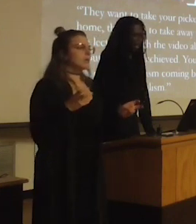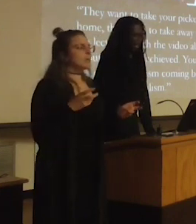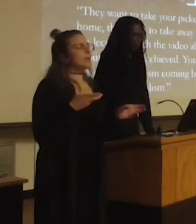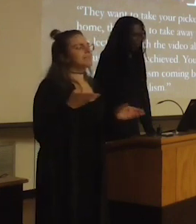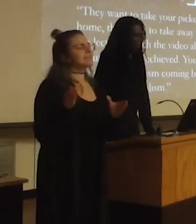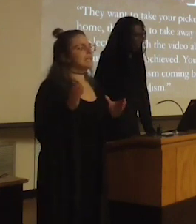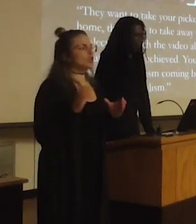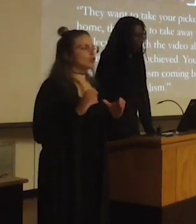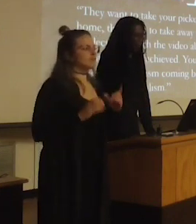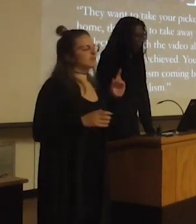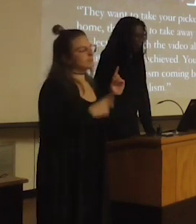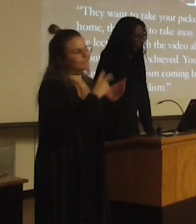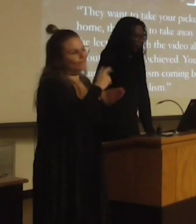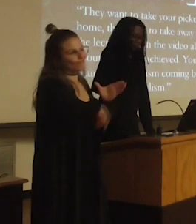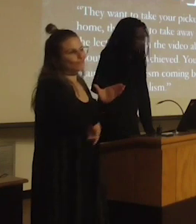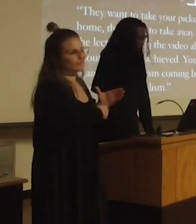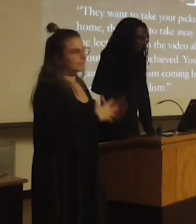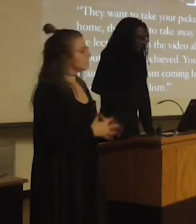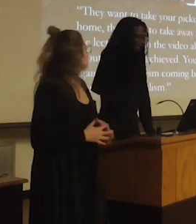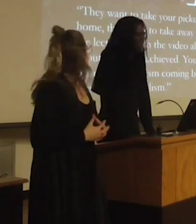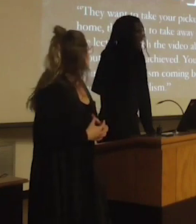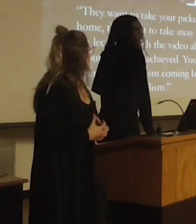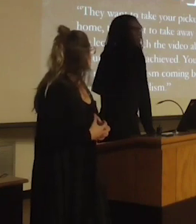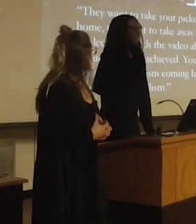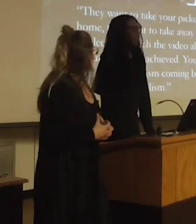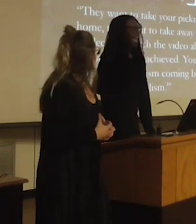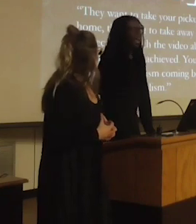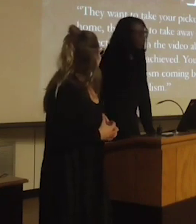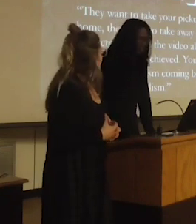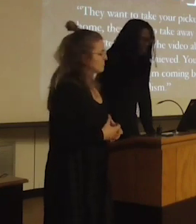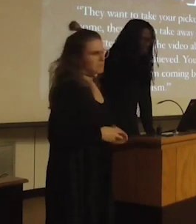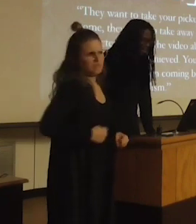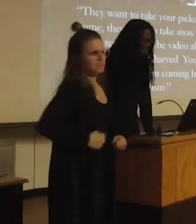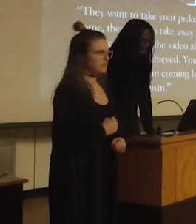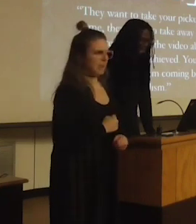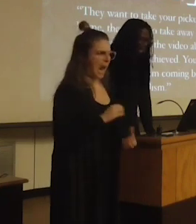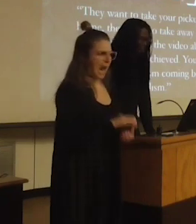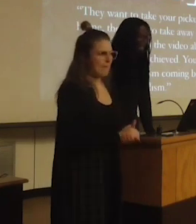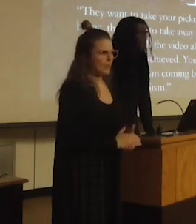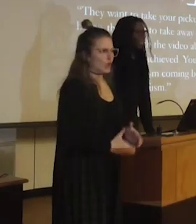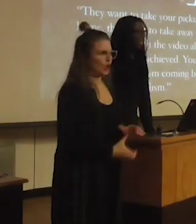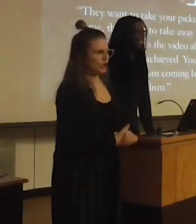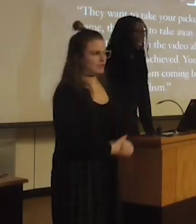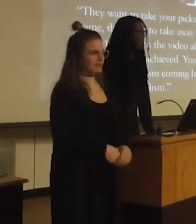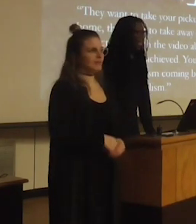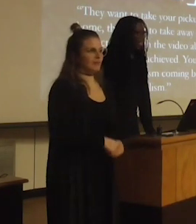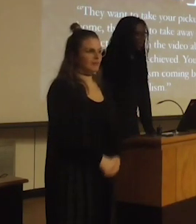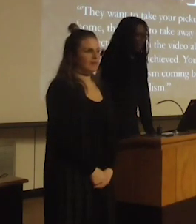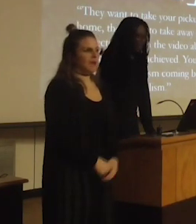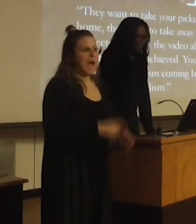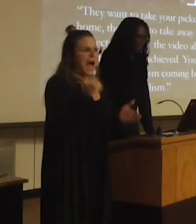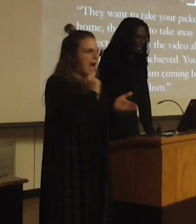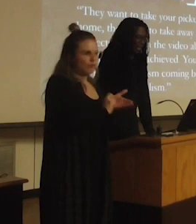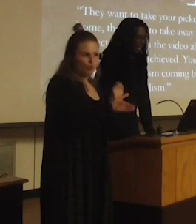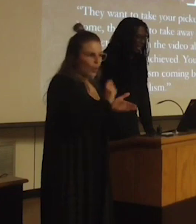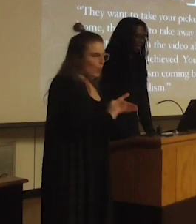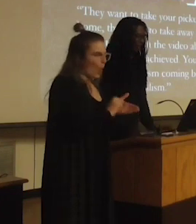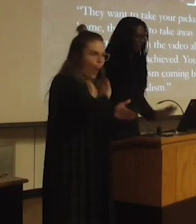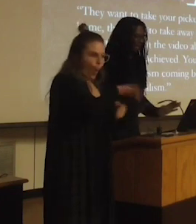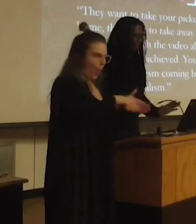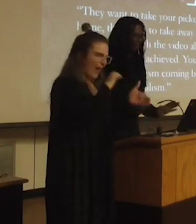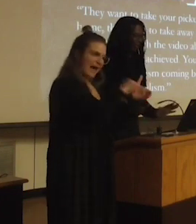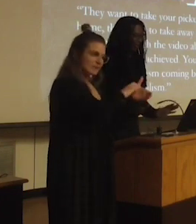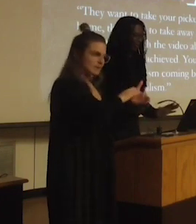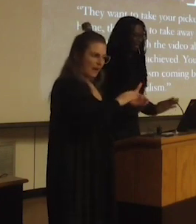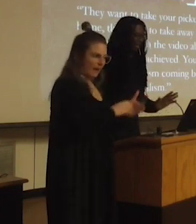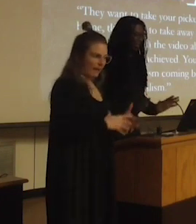truck. They want to rebuild your home. They want to take away your hamburgers. I had written an entire essay about this. He shouted